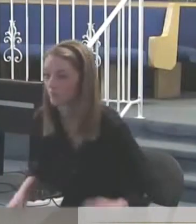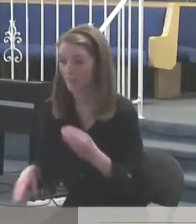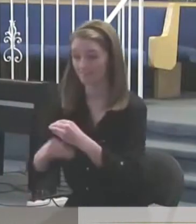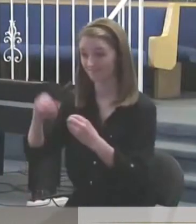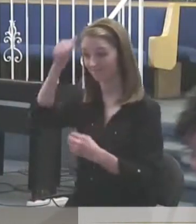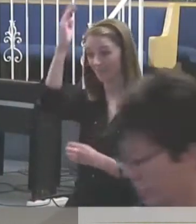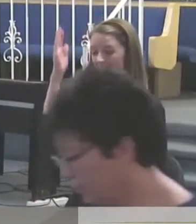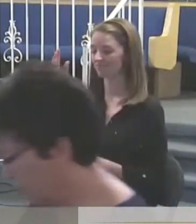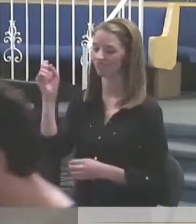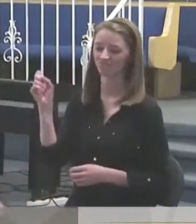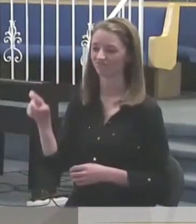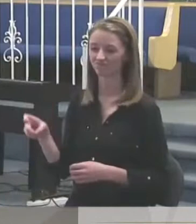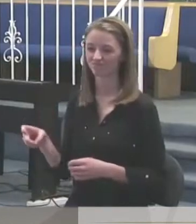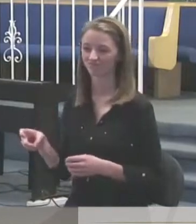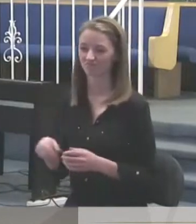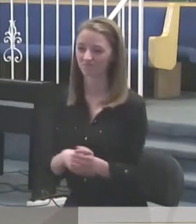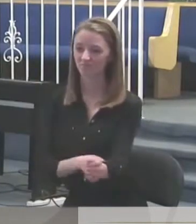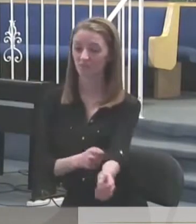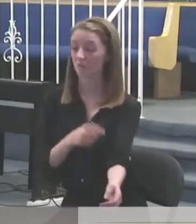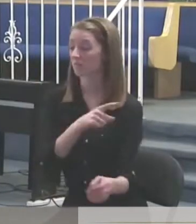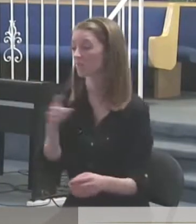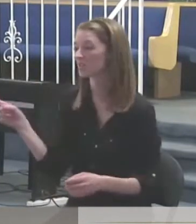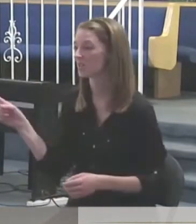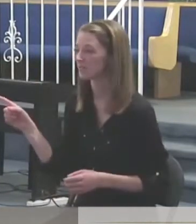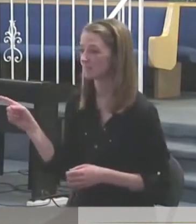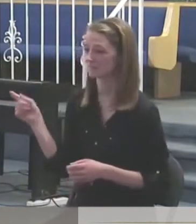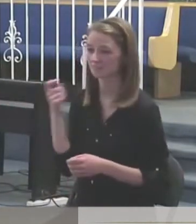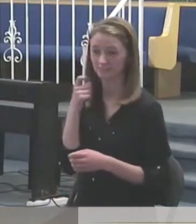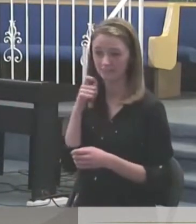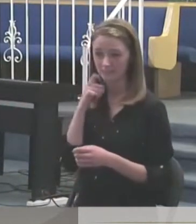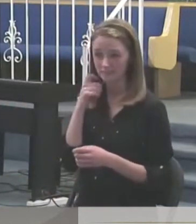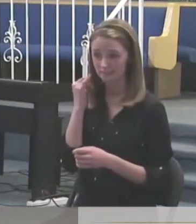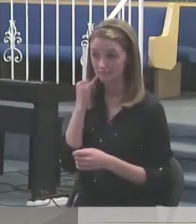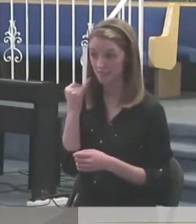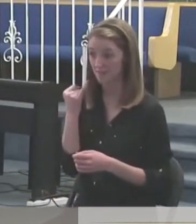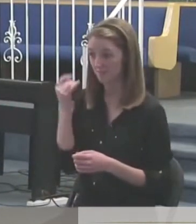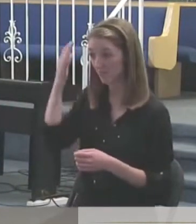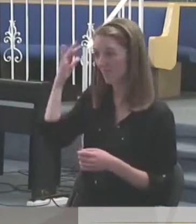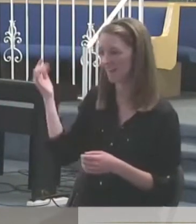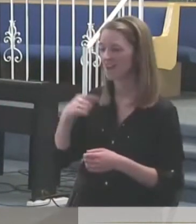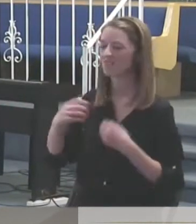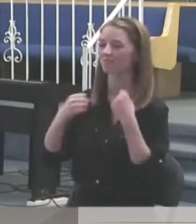Now, some of you all might be jealous because I'm driving a Prius.